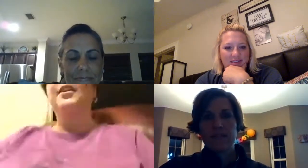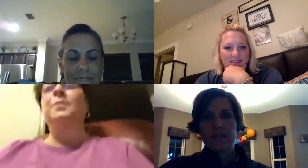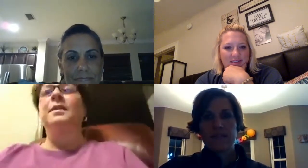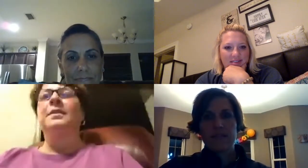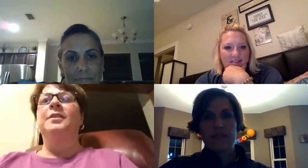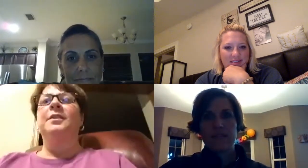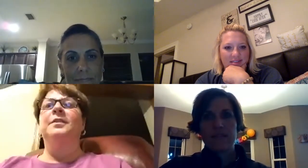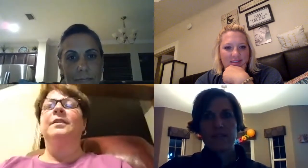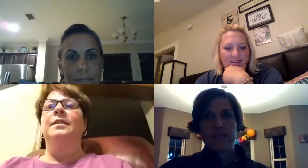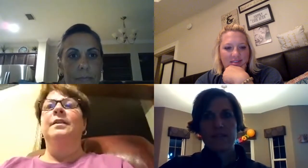once too.